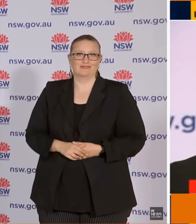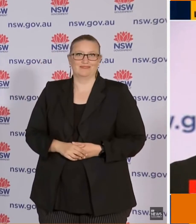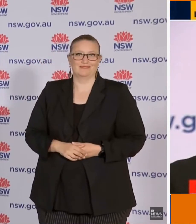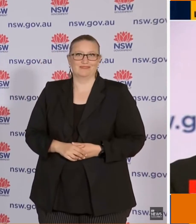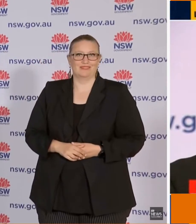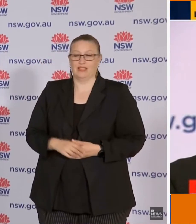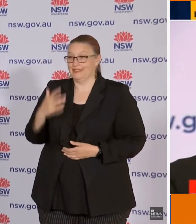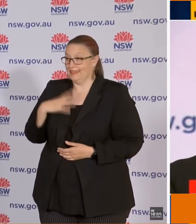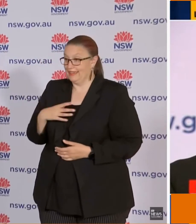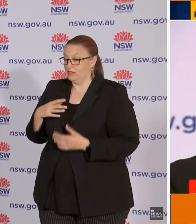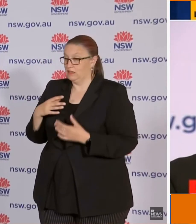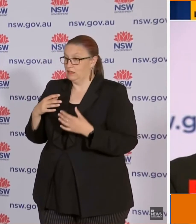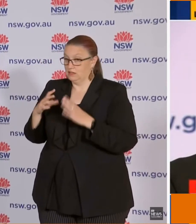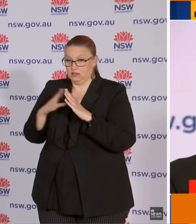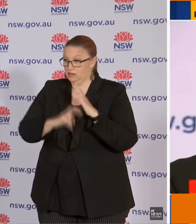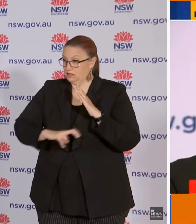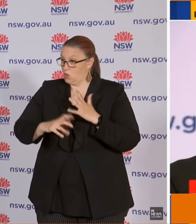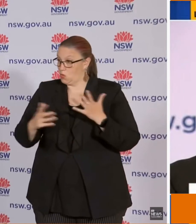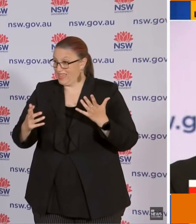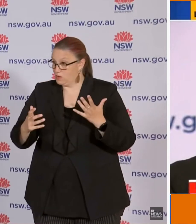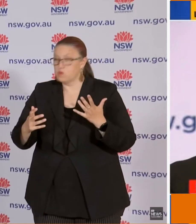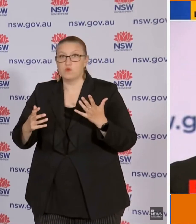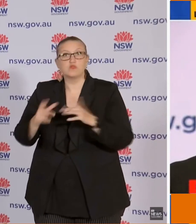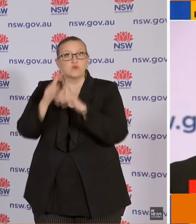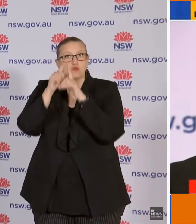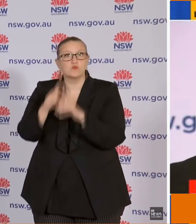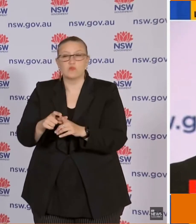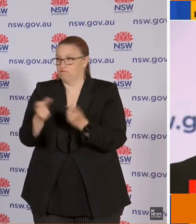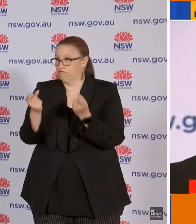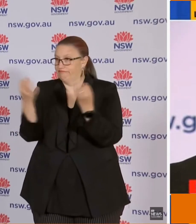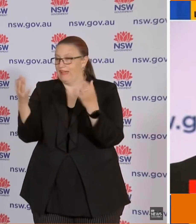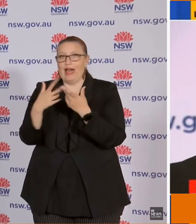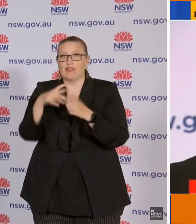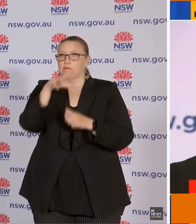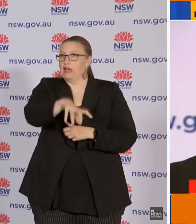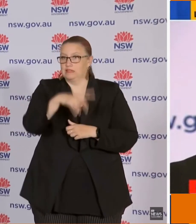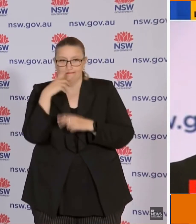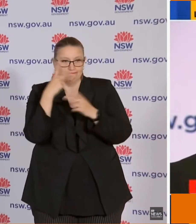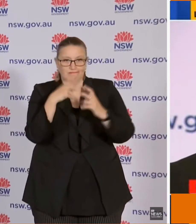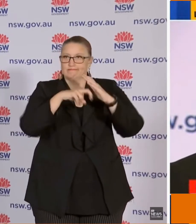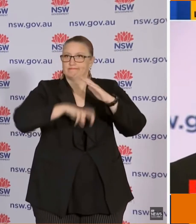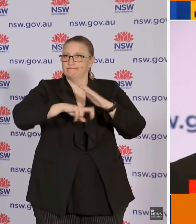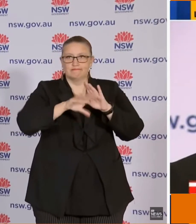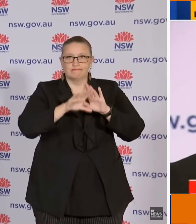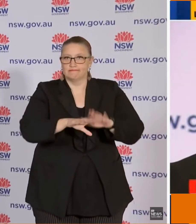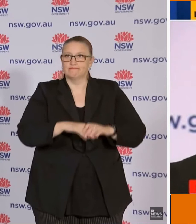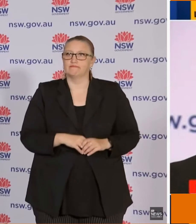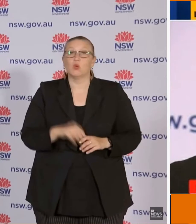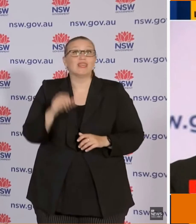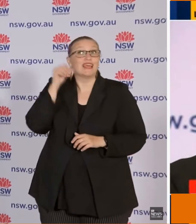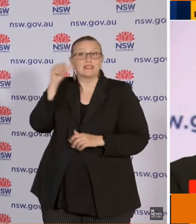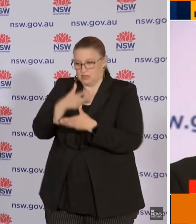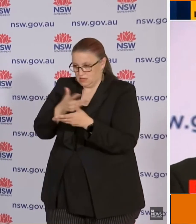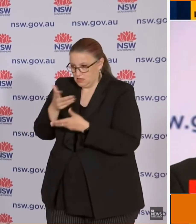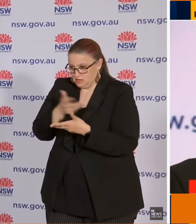alternative accommodation has been very challenging. So as late as yesterday, I was communicating with the Planning Minister to try and get approvals